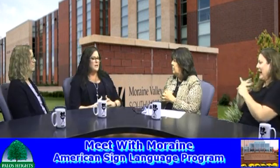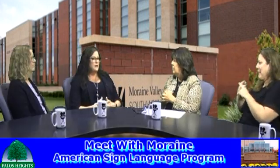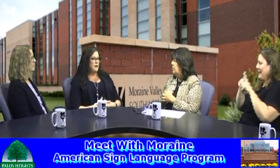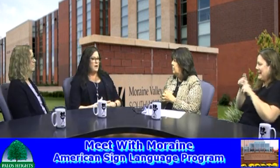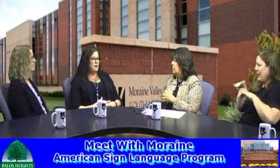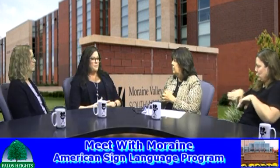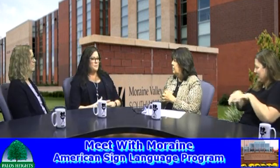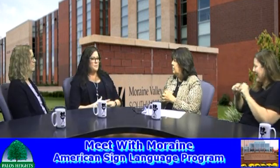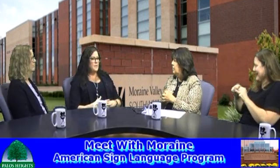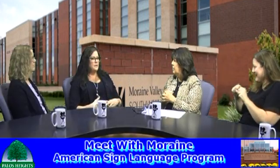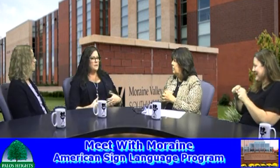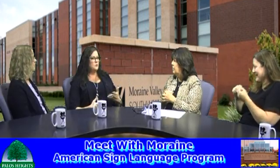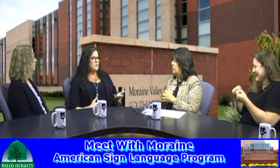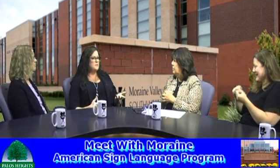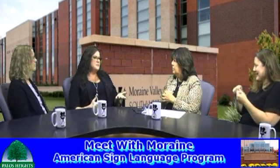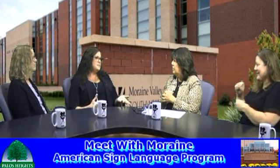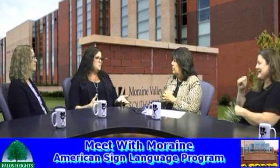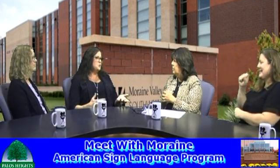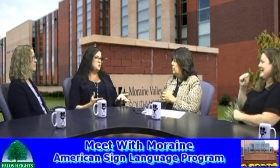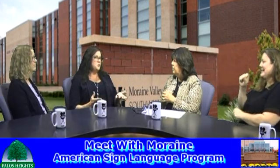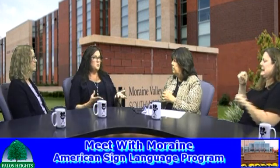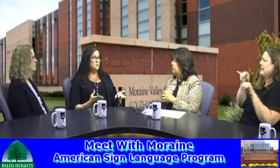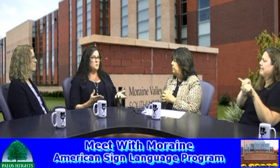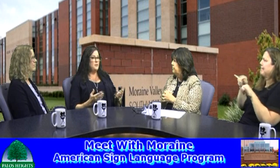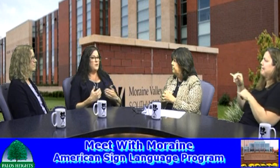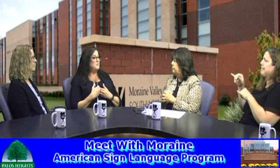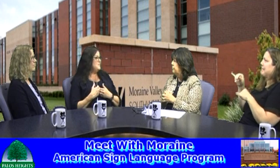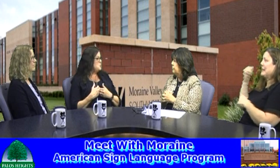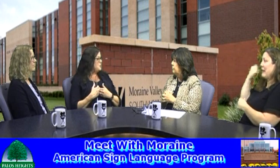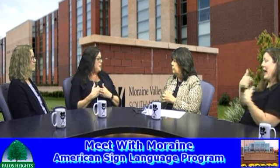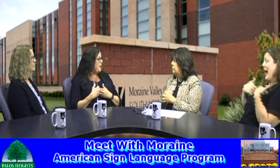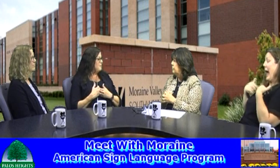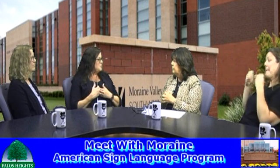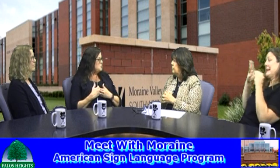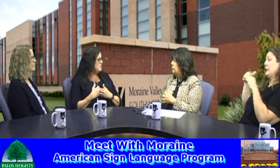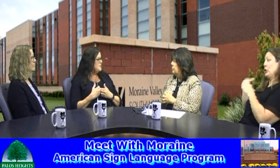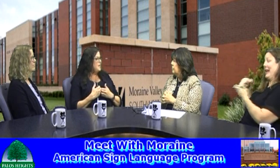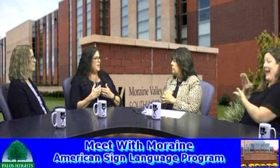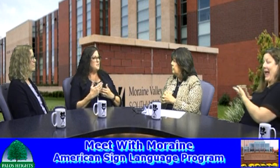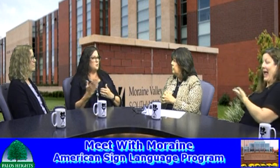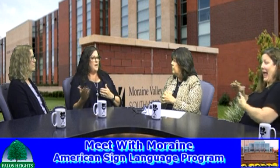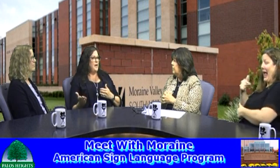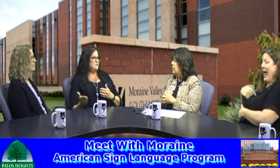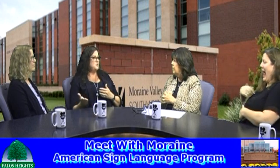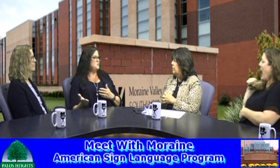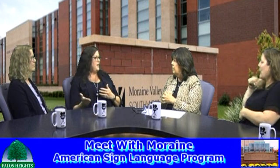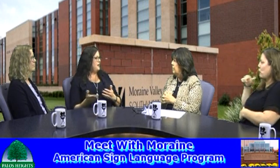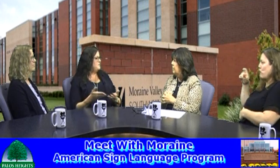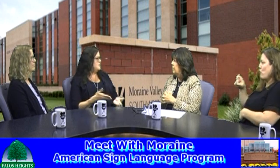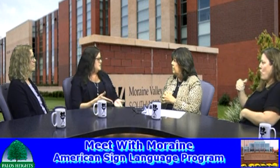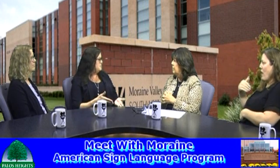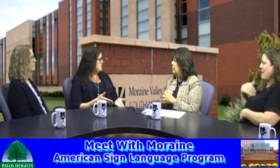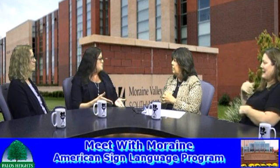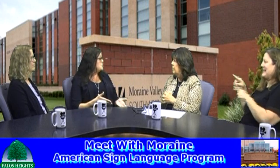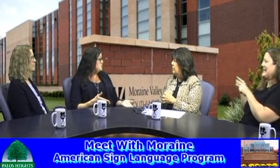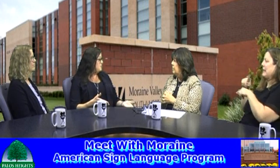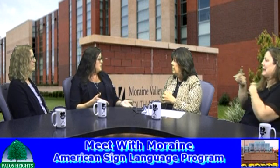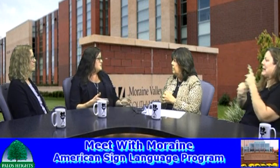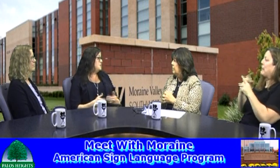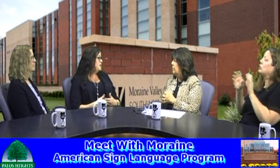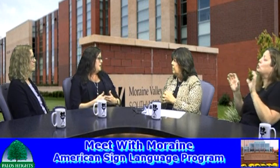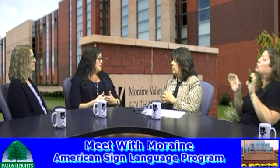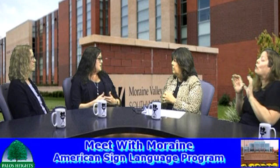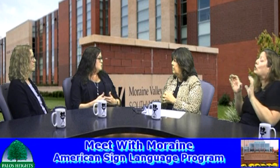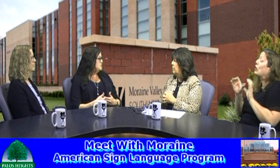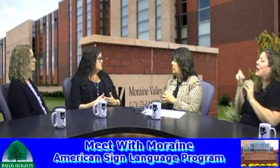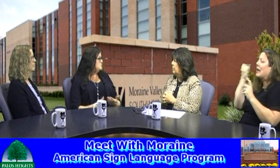take, the Illinois is similar to if I'm a teacher at a college. I don't have to have the same type of